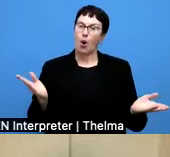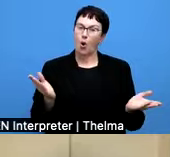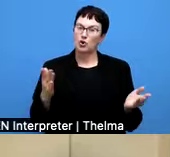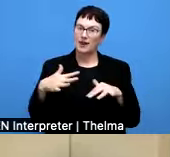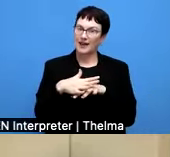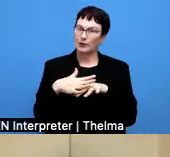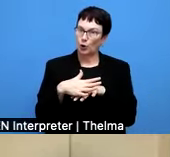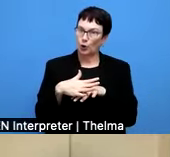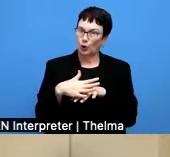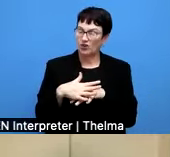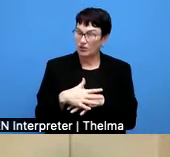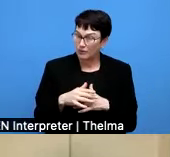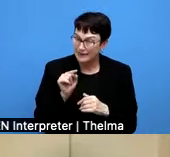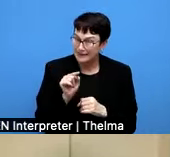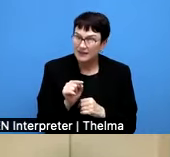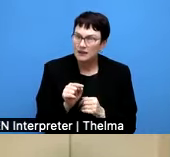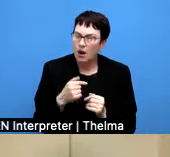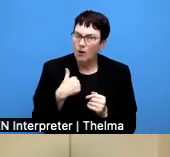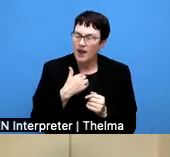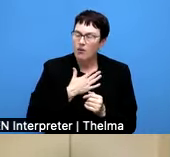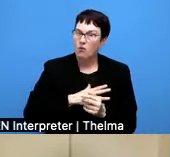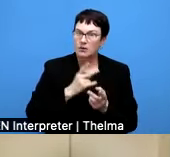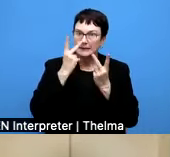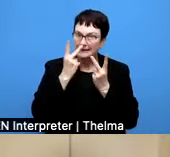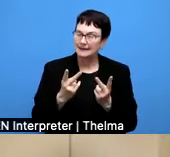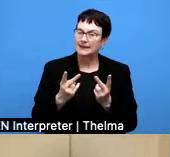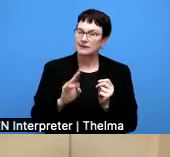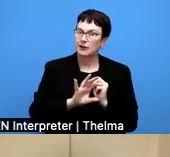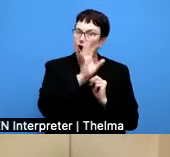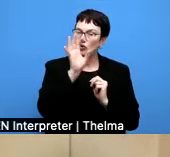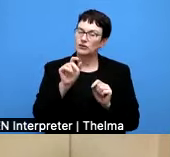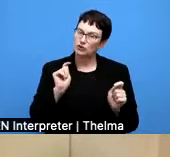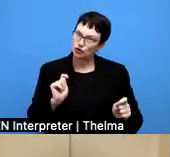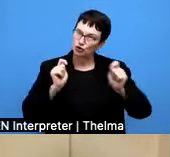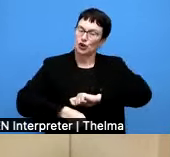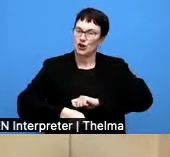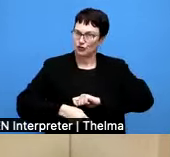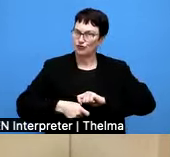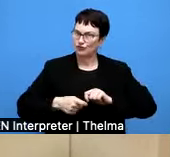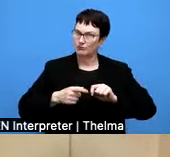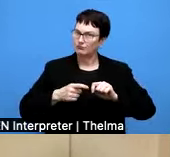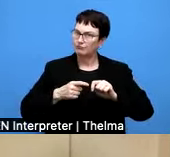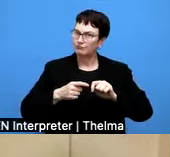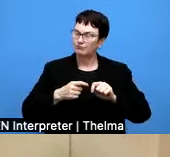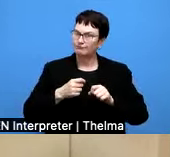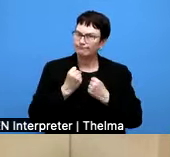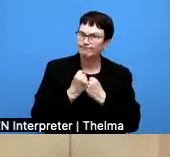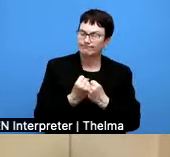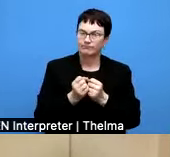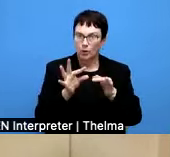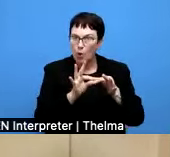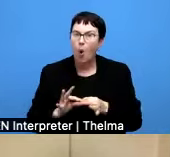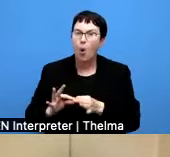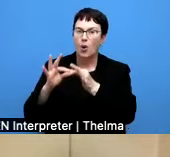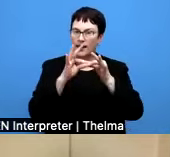drive the change that we need to see at the country level and support coordination at the country level for this health system